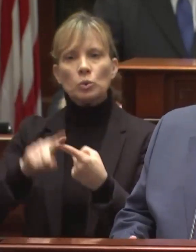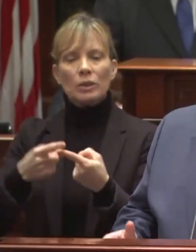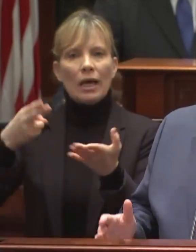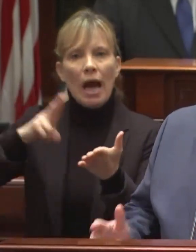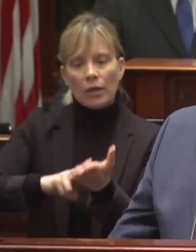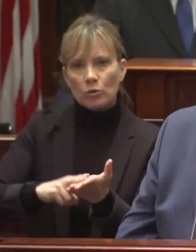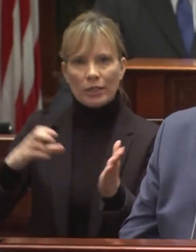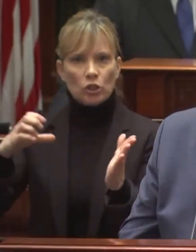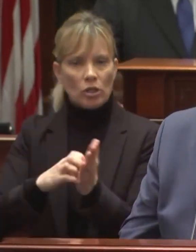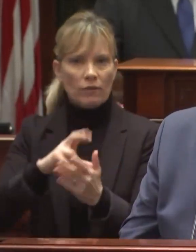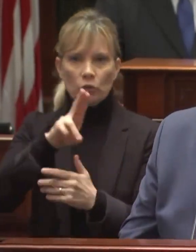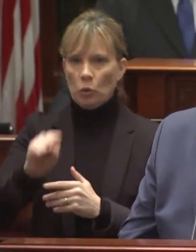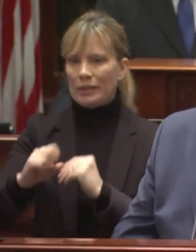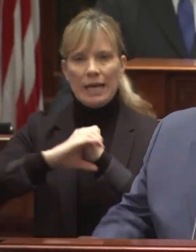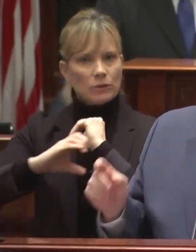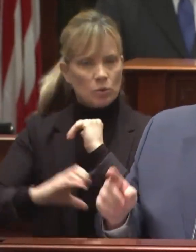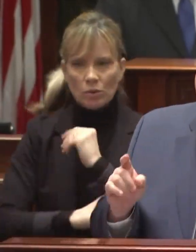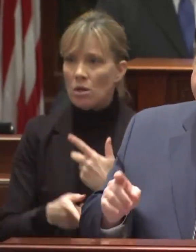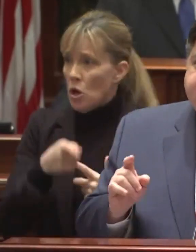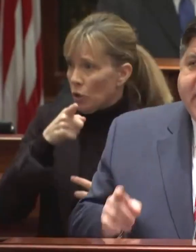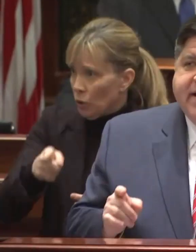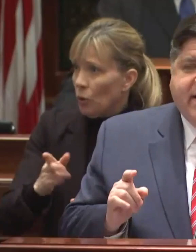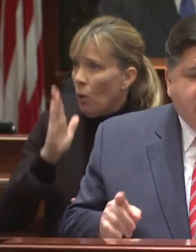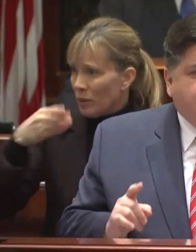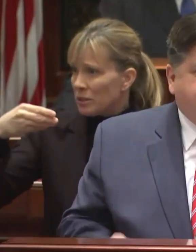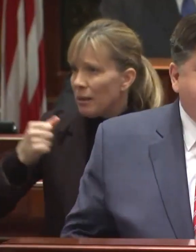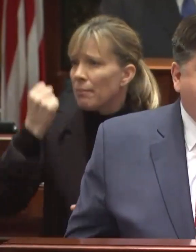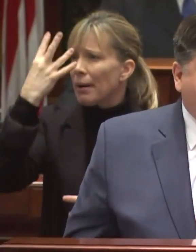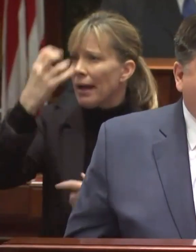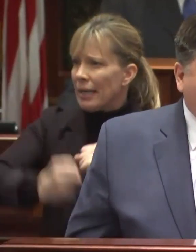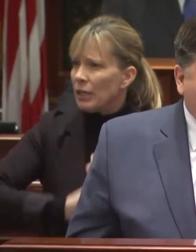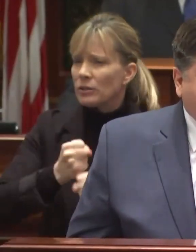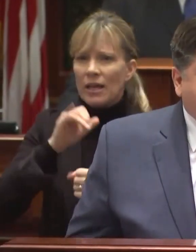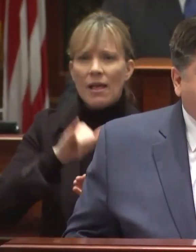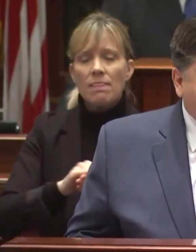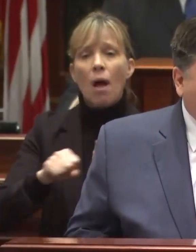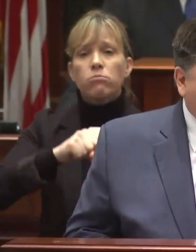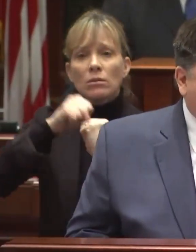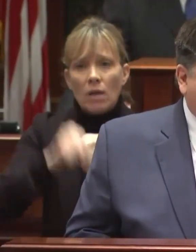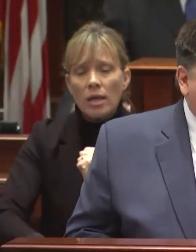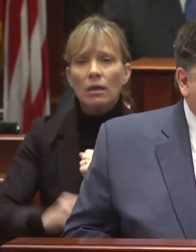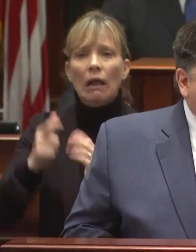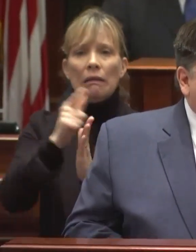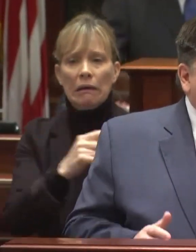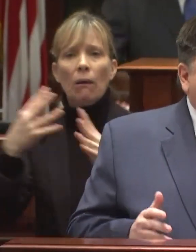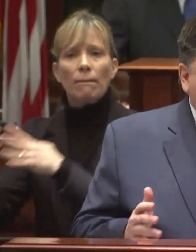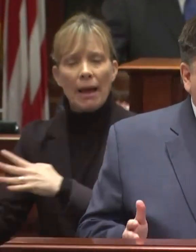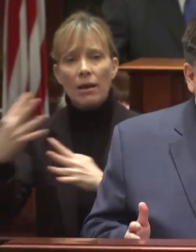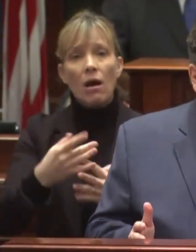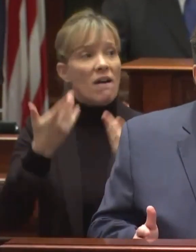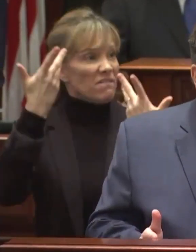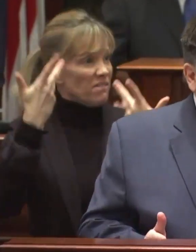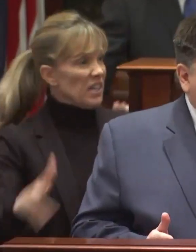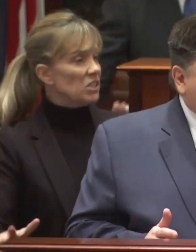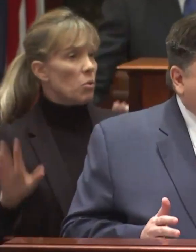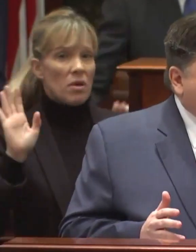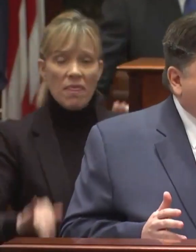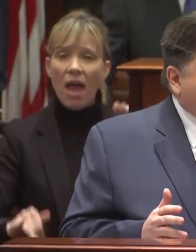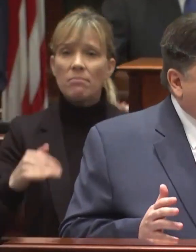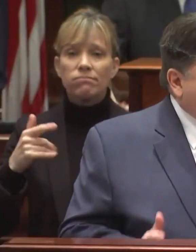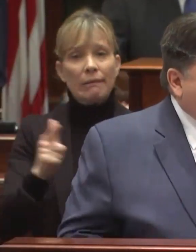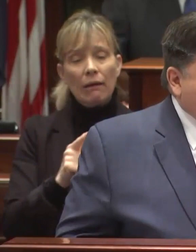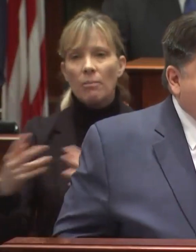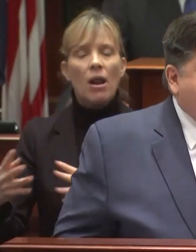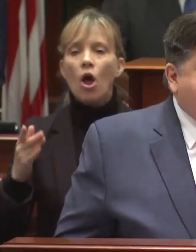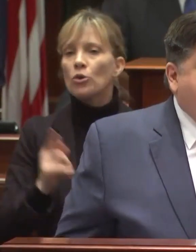Contracts Clause of the U.S. Constitution. You will spend years in that protracted legal battle, and when you're done, you will have